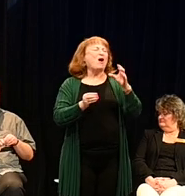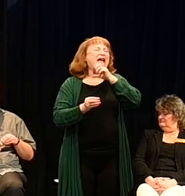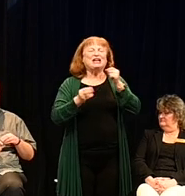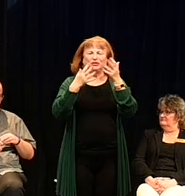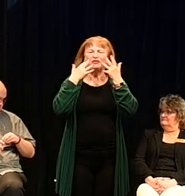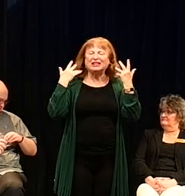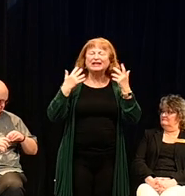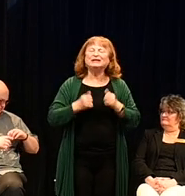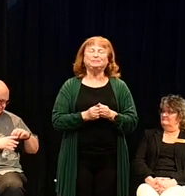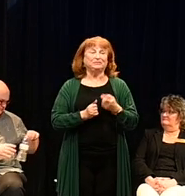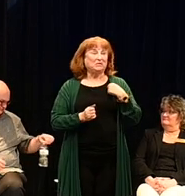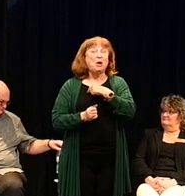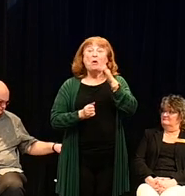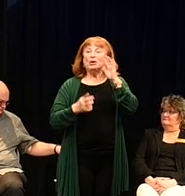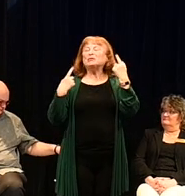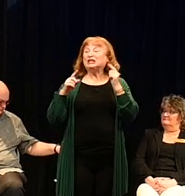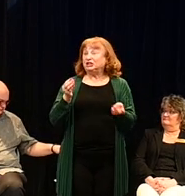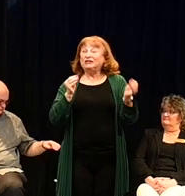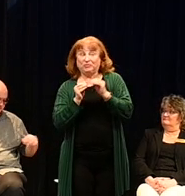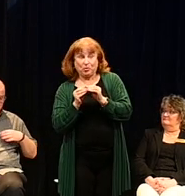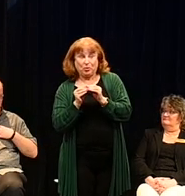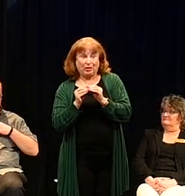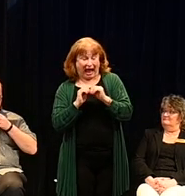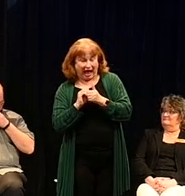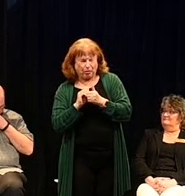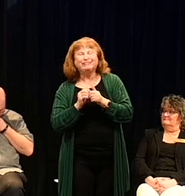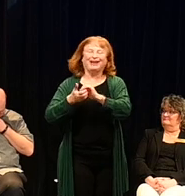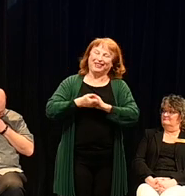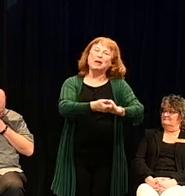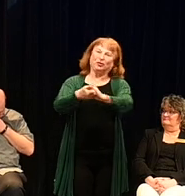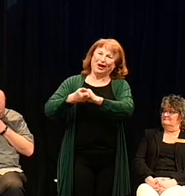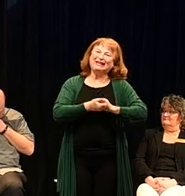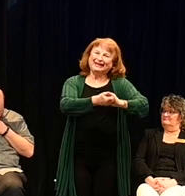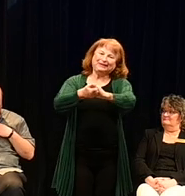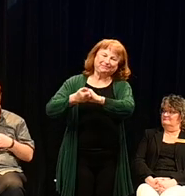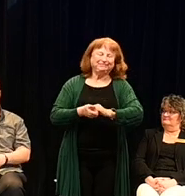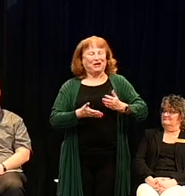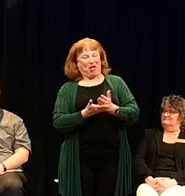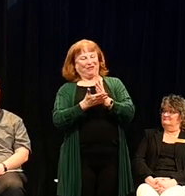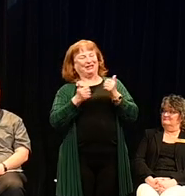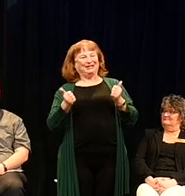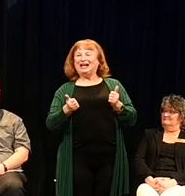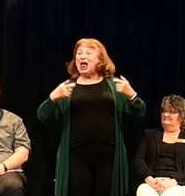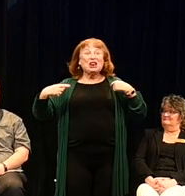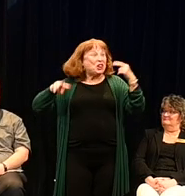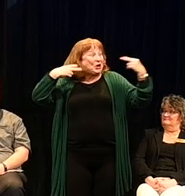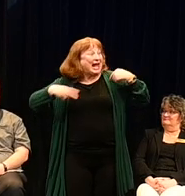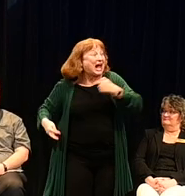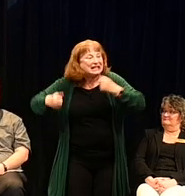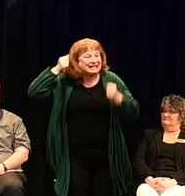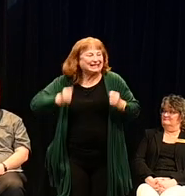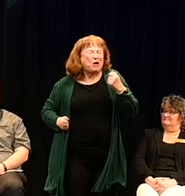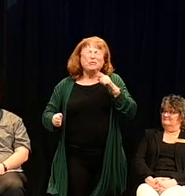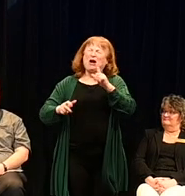age-friendly. And we will achieve more by collaborating. All right, look at us. We